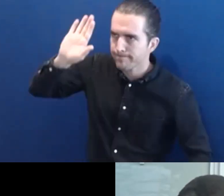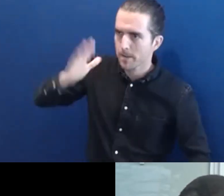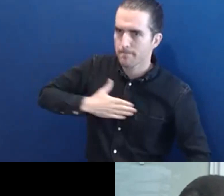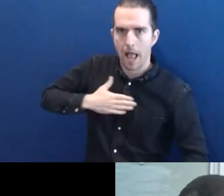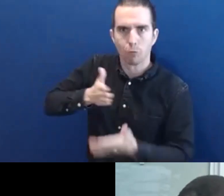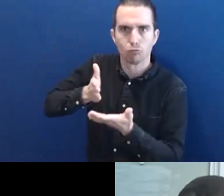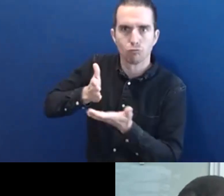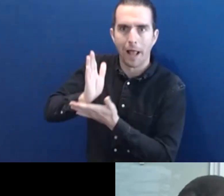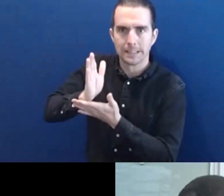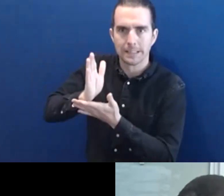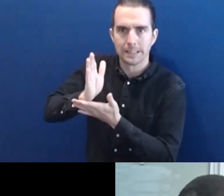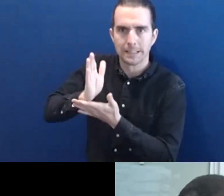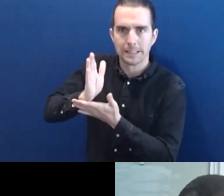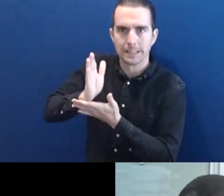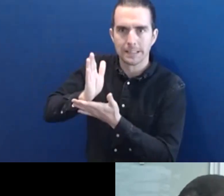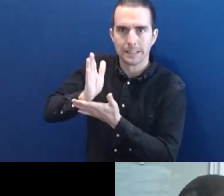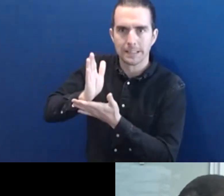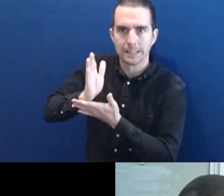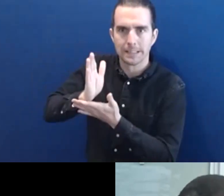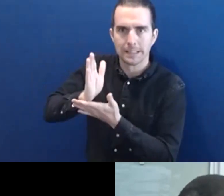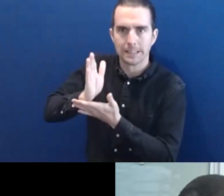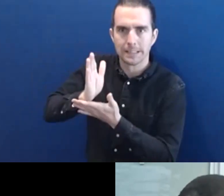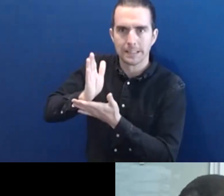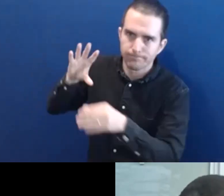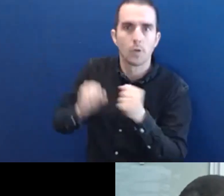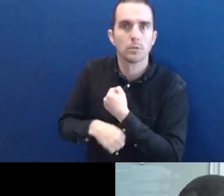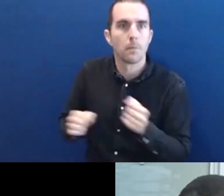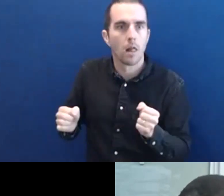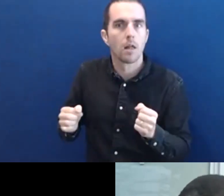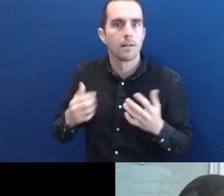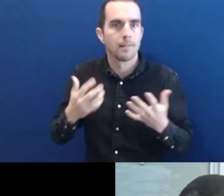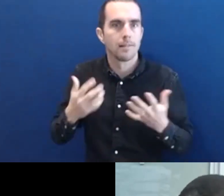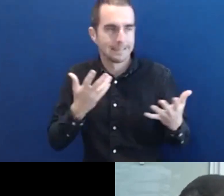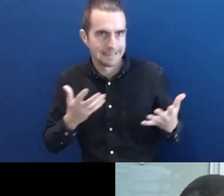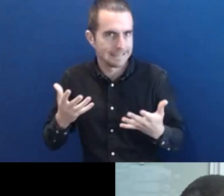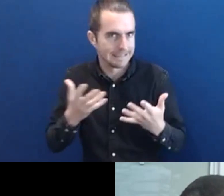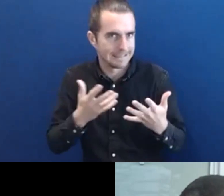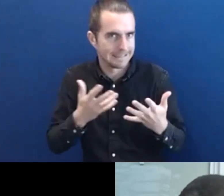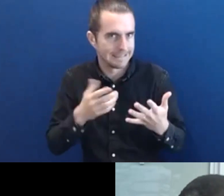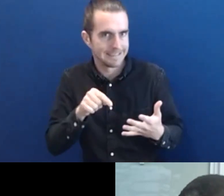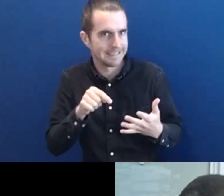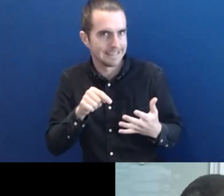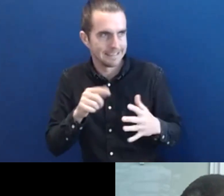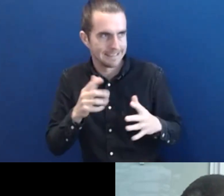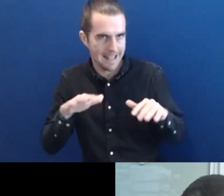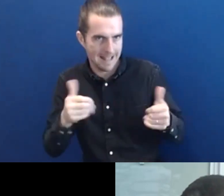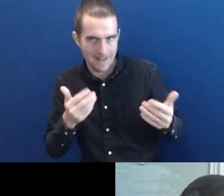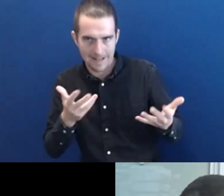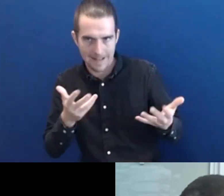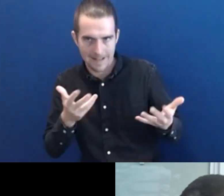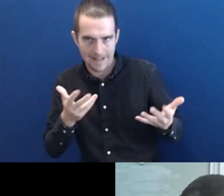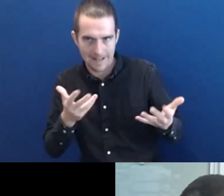of the risks in especially here in our communities, we see sometimes